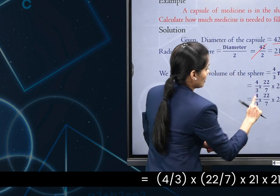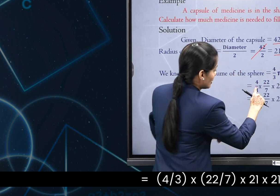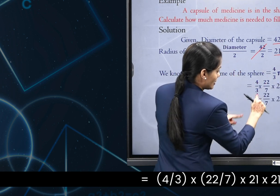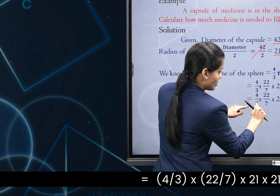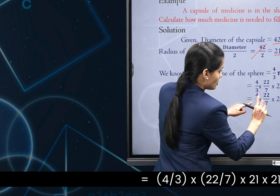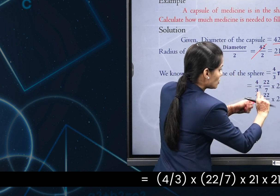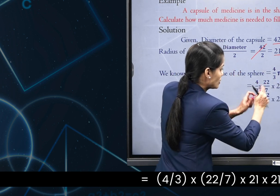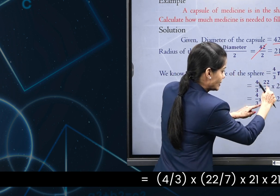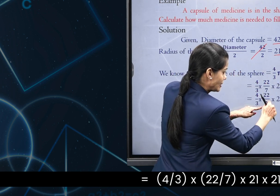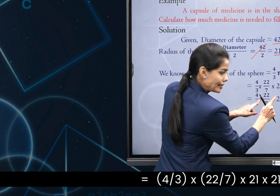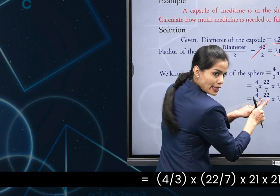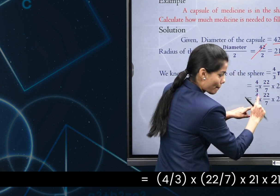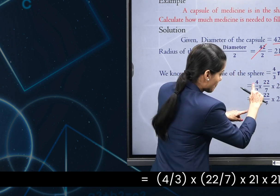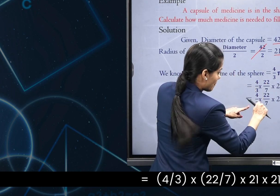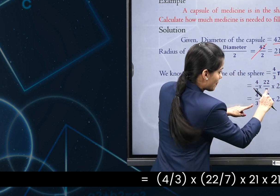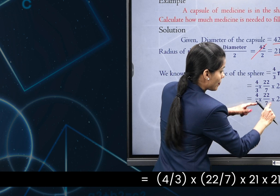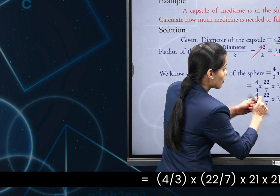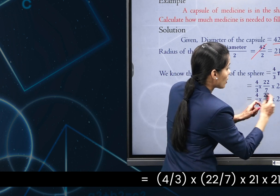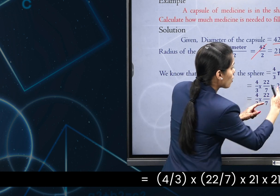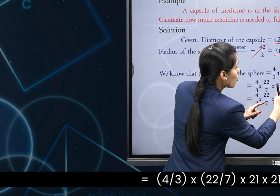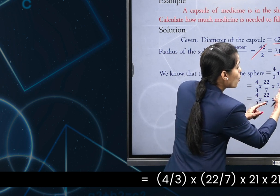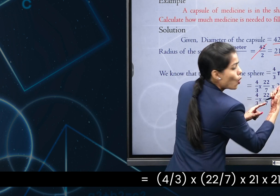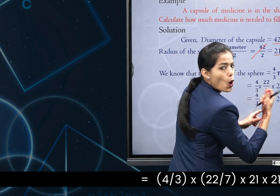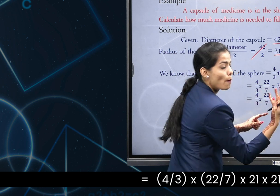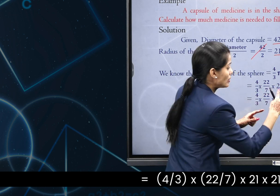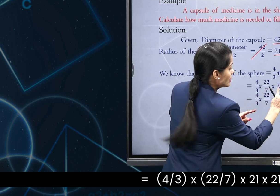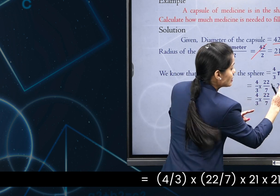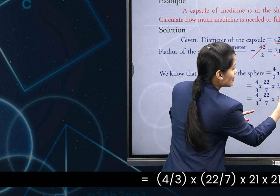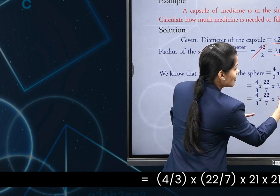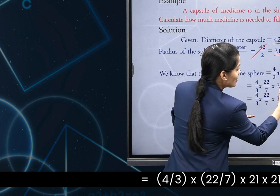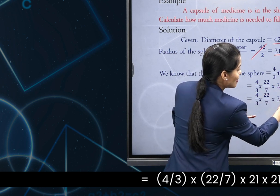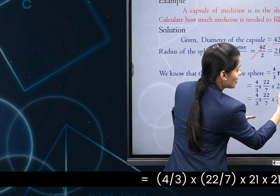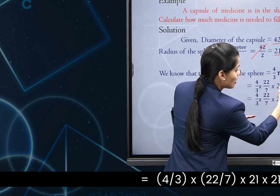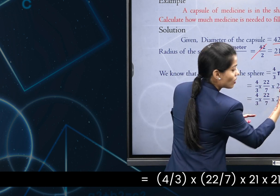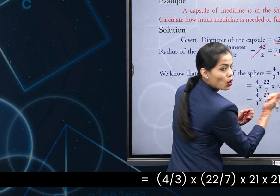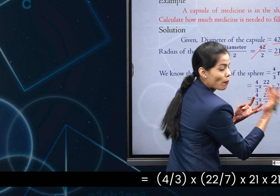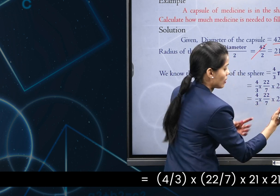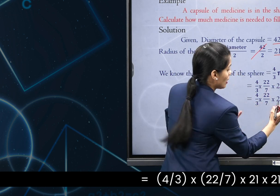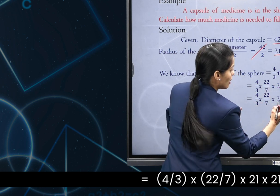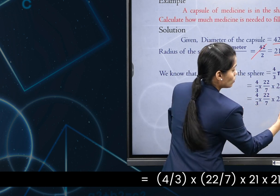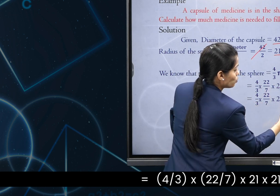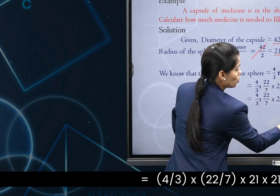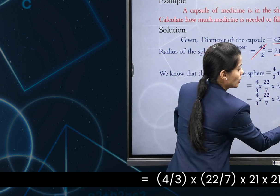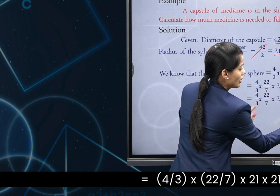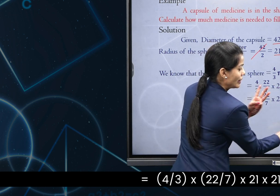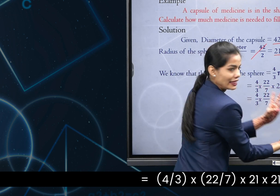is equal to 4 by 3 into 22 by 7 into 21 into 21 into 21